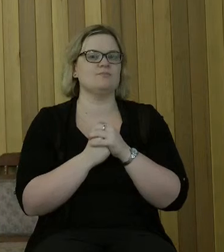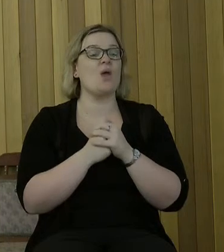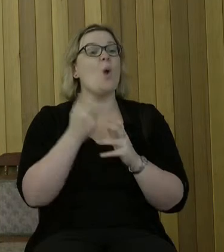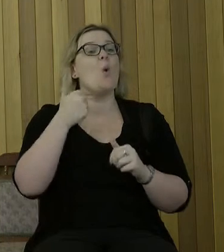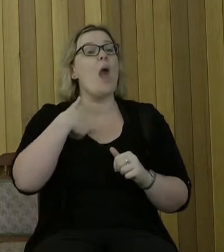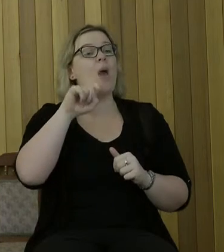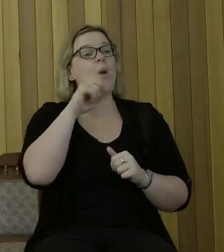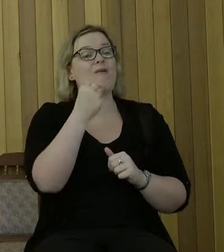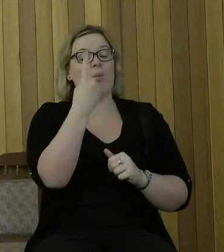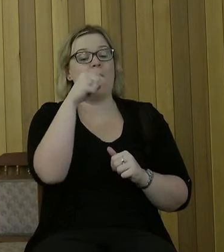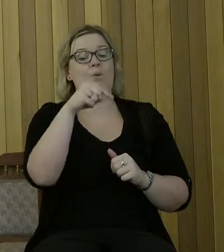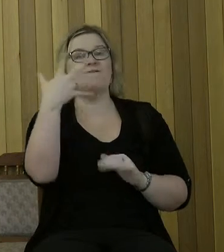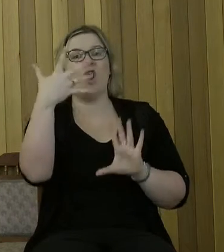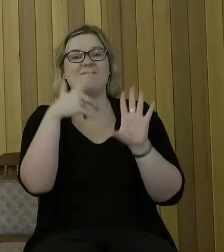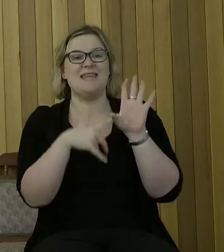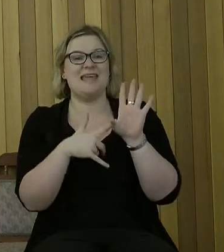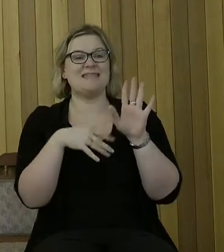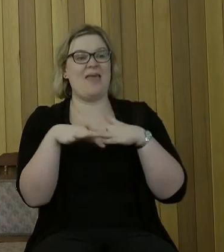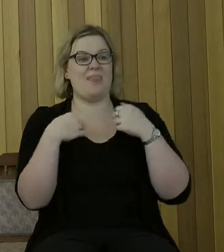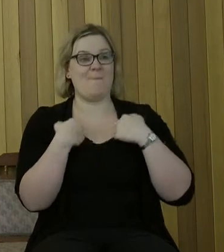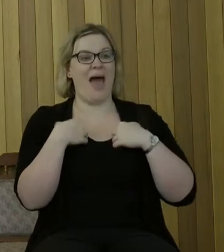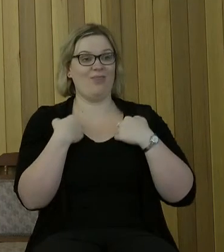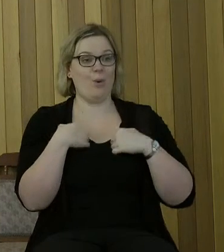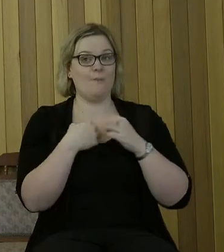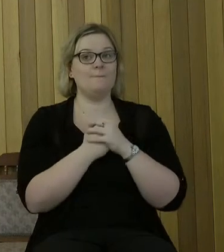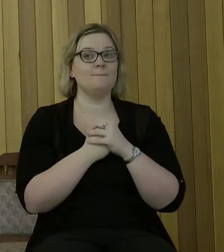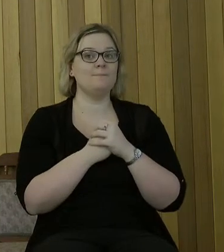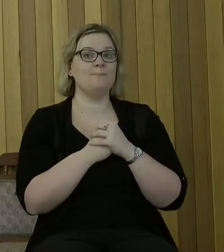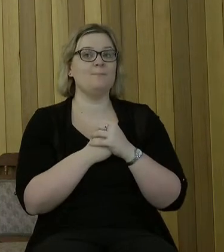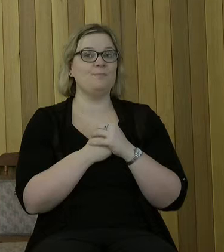We spend 1.5 years in the bathroom.